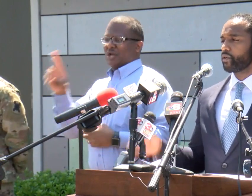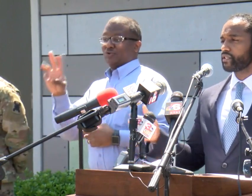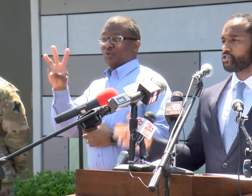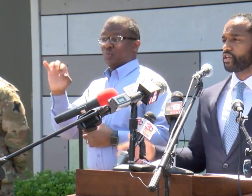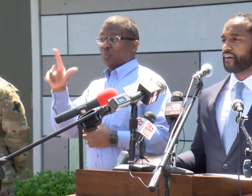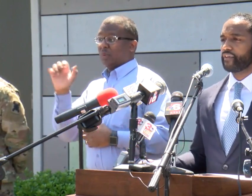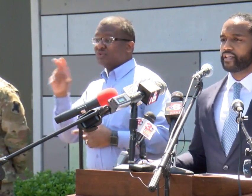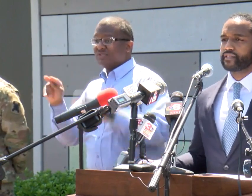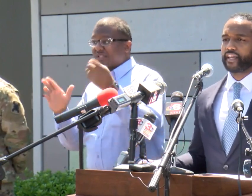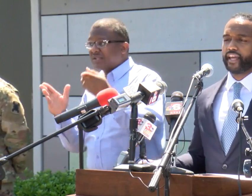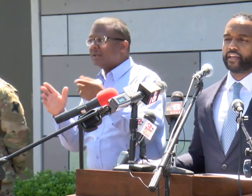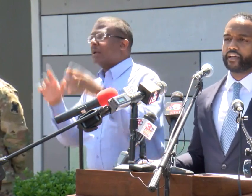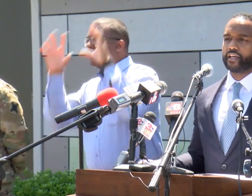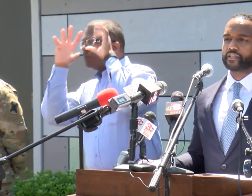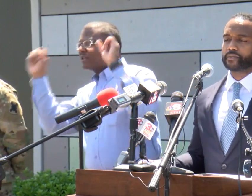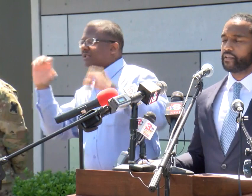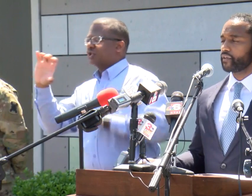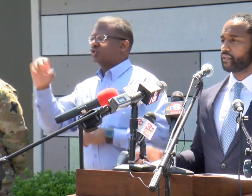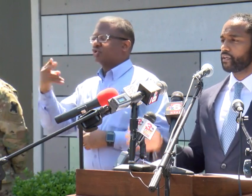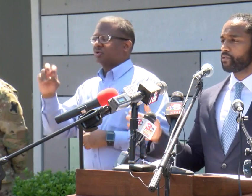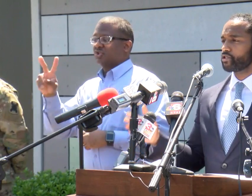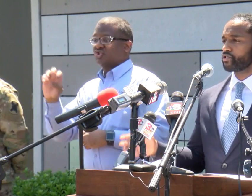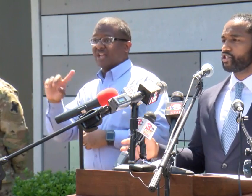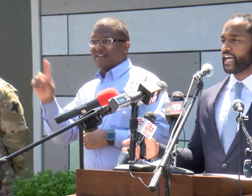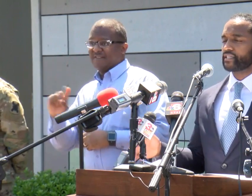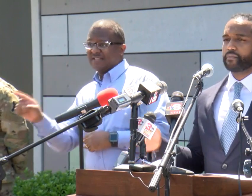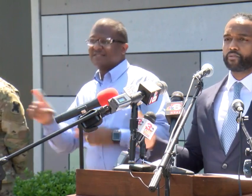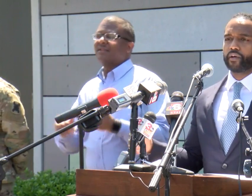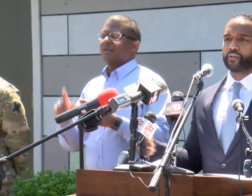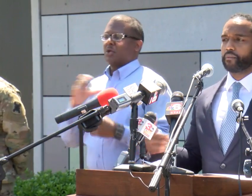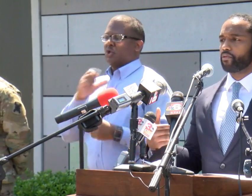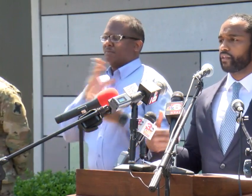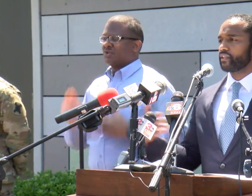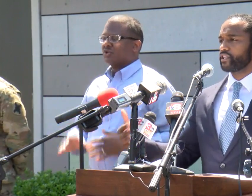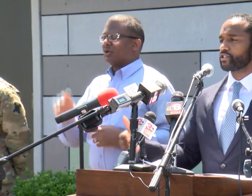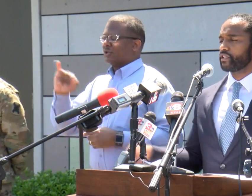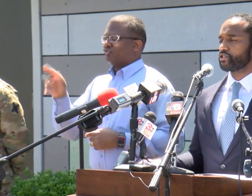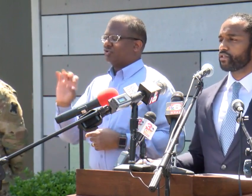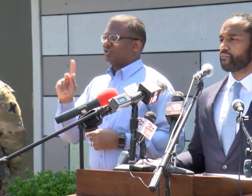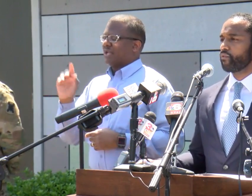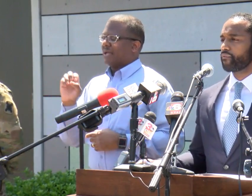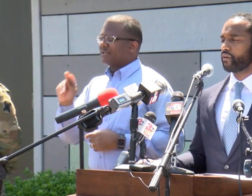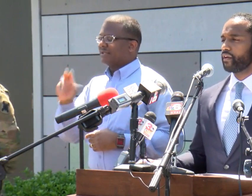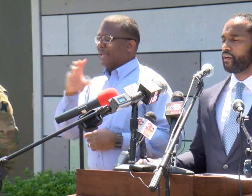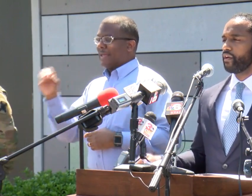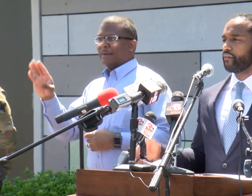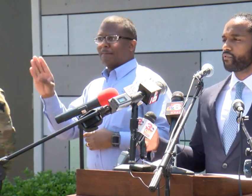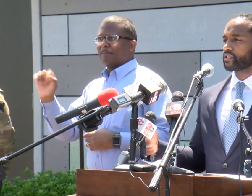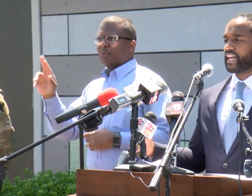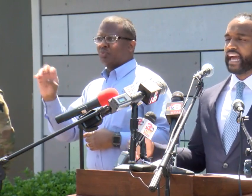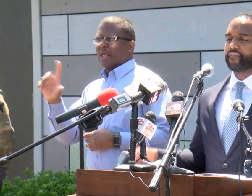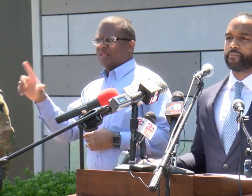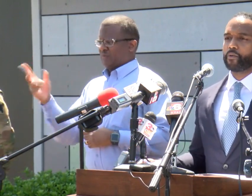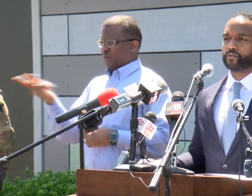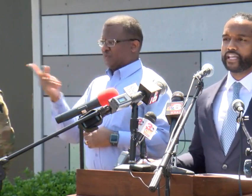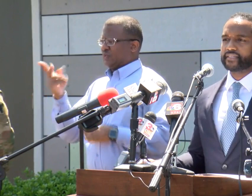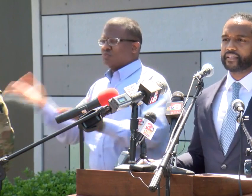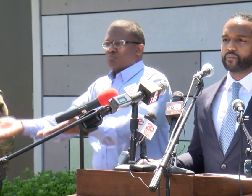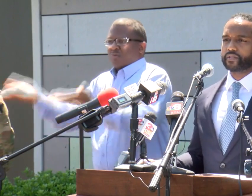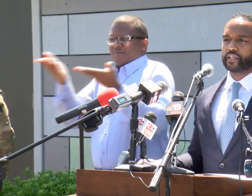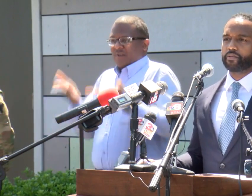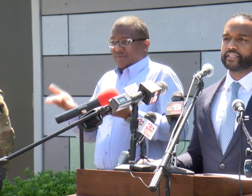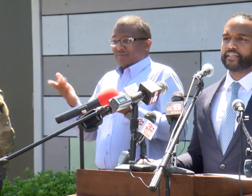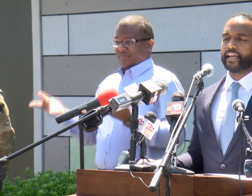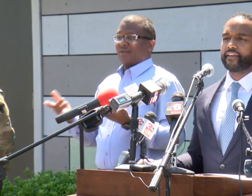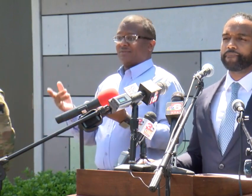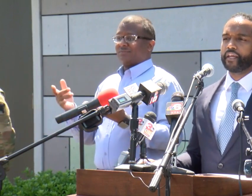thank President Chavez and specifically Commissioners Jackson and Burrell that brought the legislation to the forefront for us to have the mobile testing